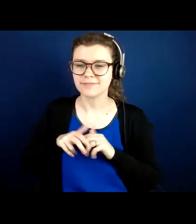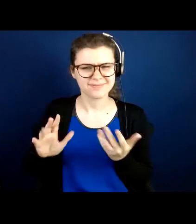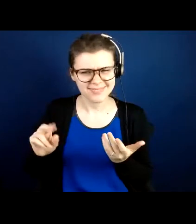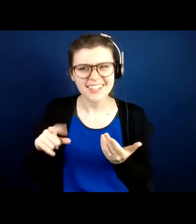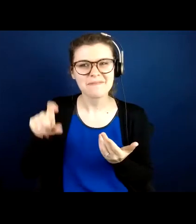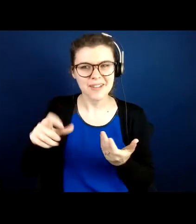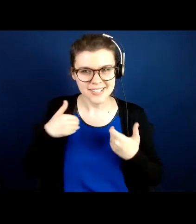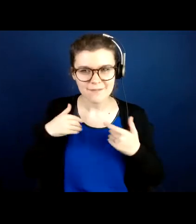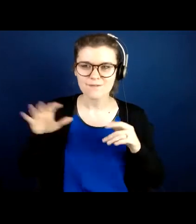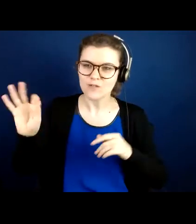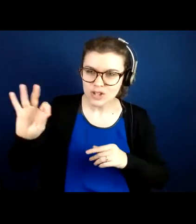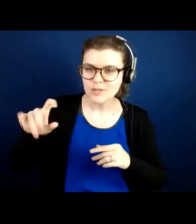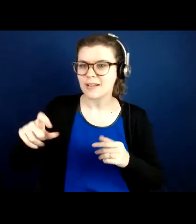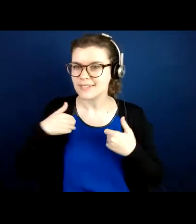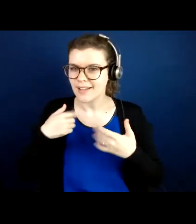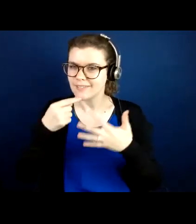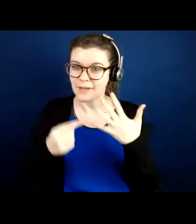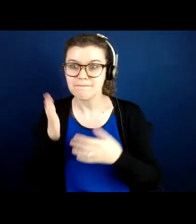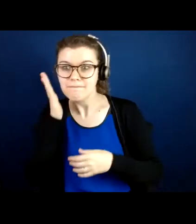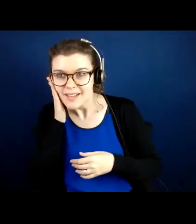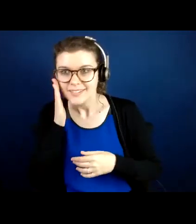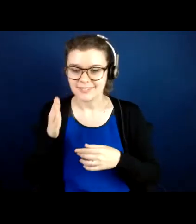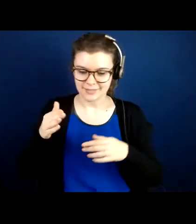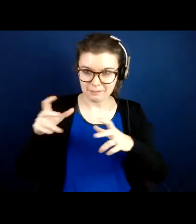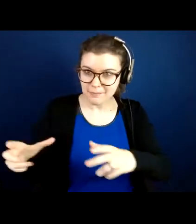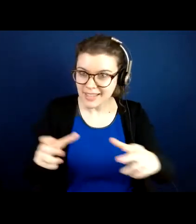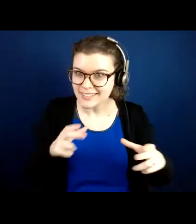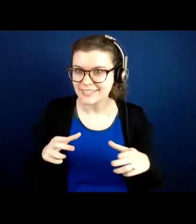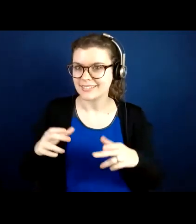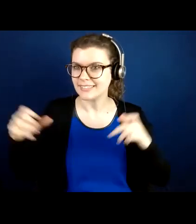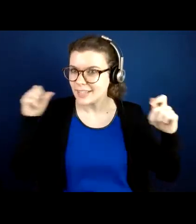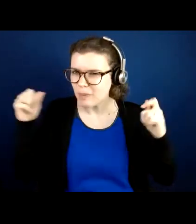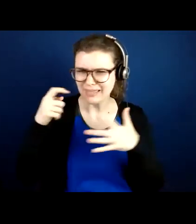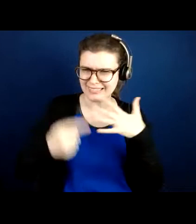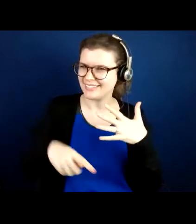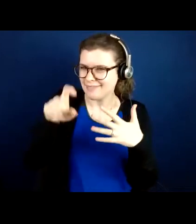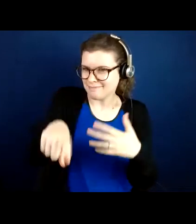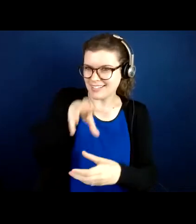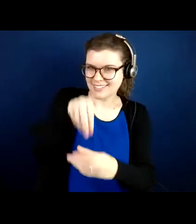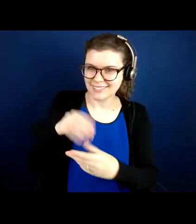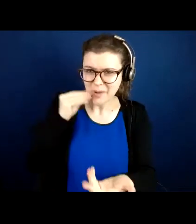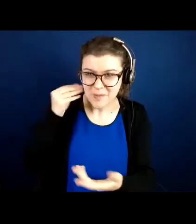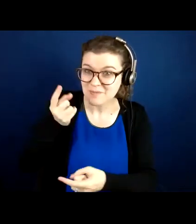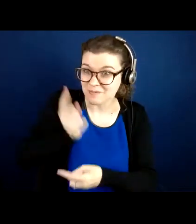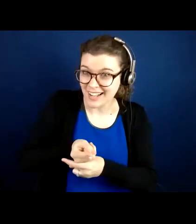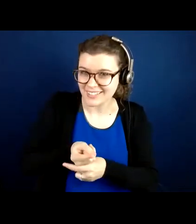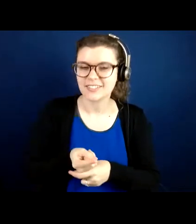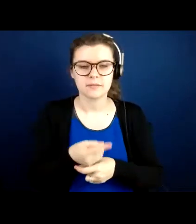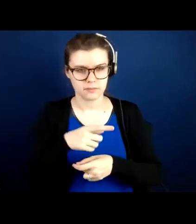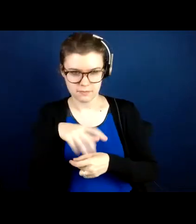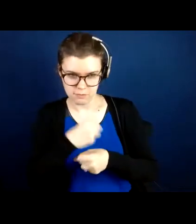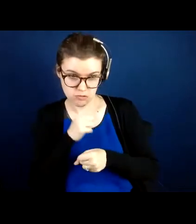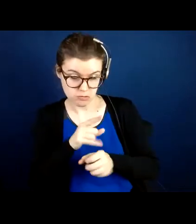to live in an apartment. It needs a bed, it needs dishes, it needs towels, making sure they have those